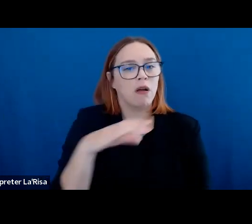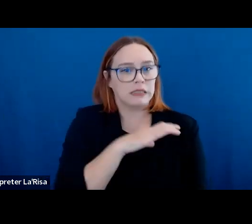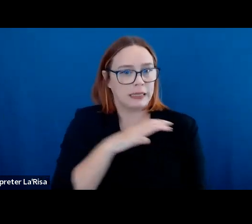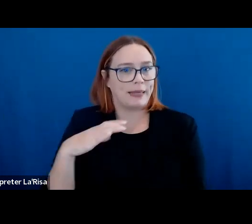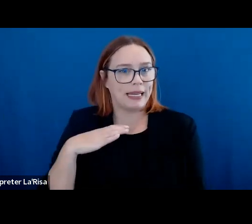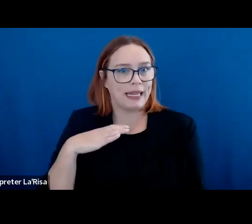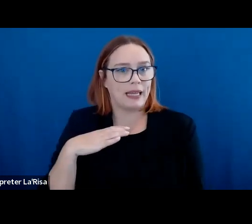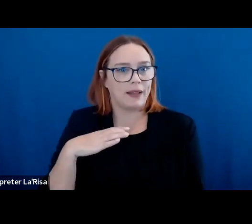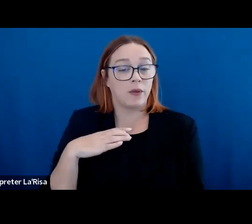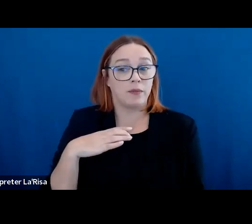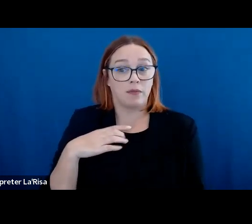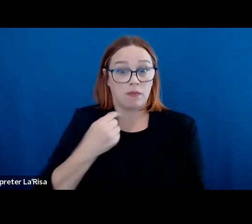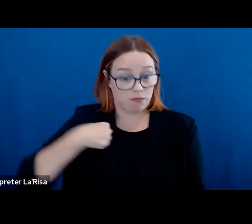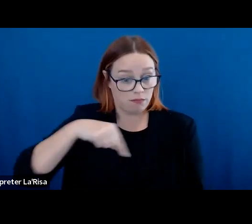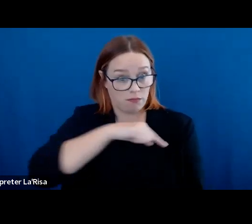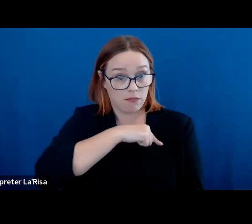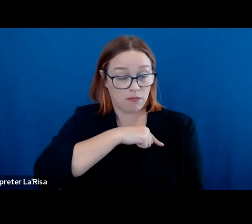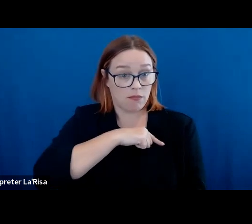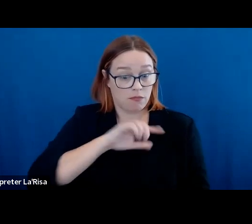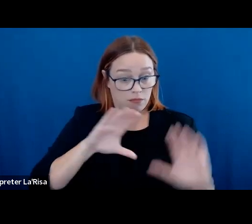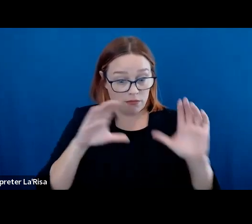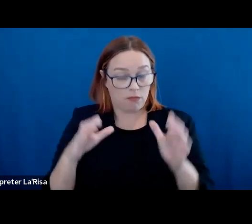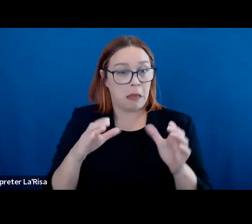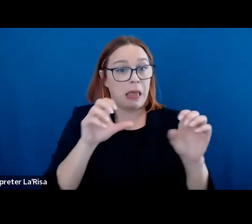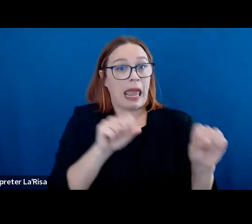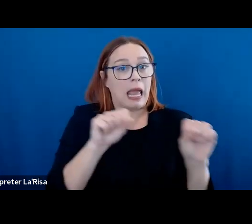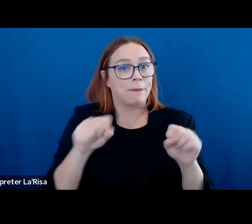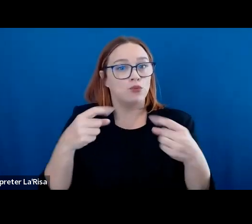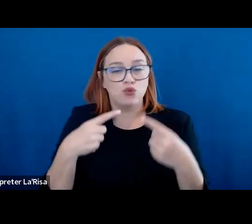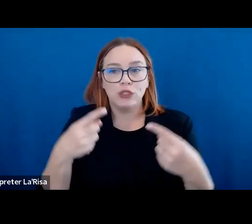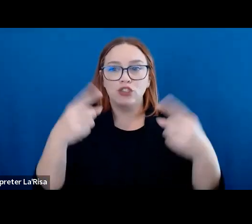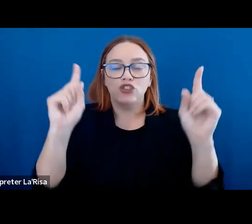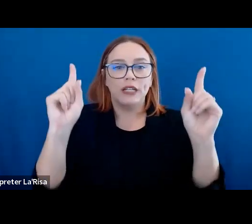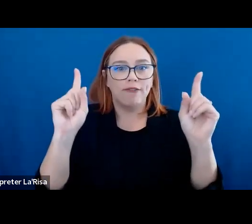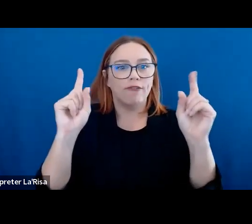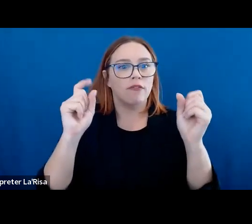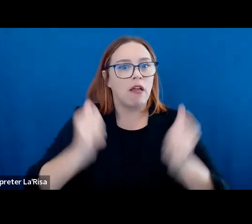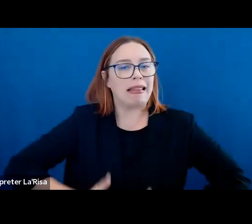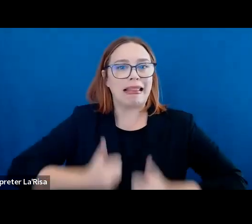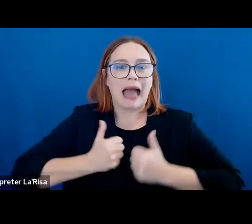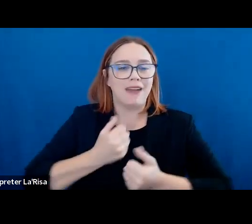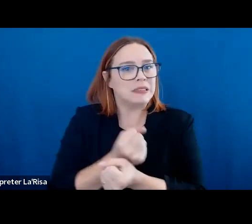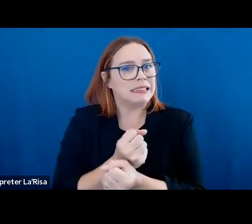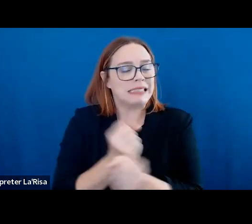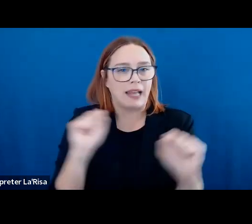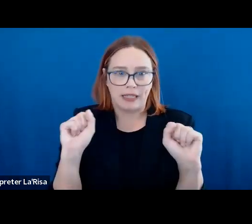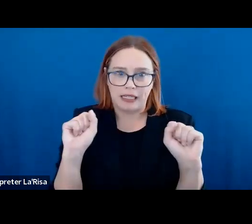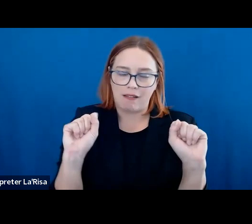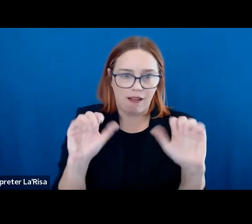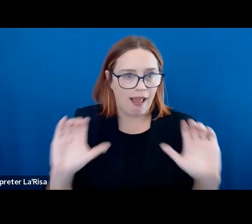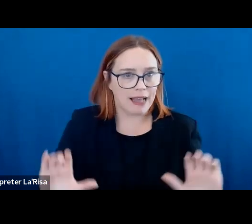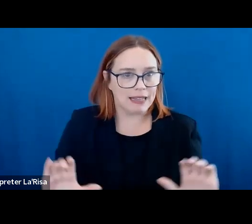life-saving activities by ensuring collaboration between the Center for Independent Living